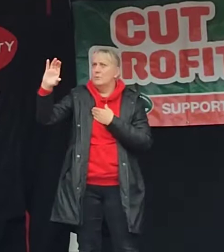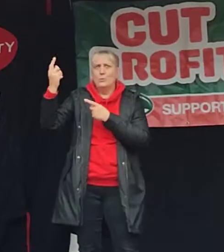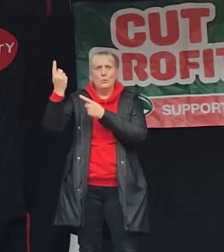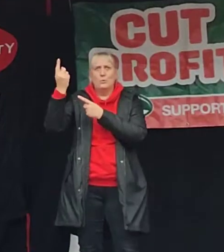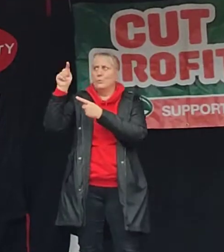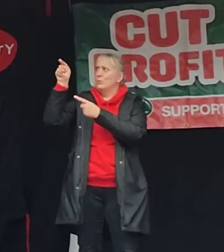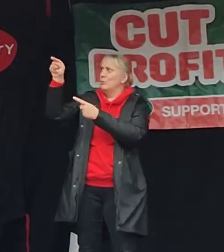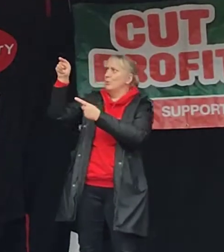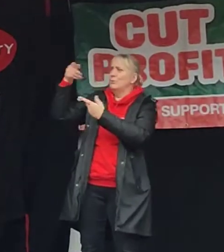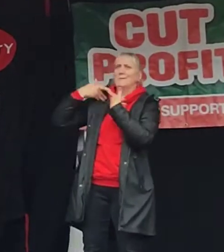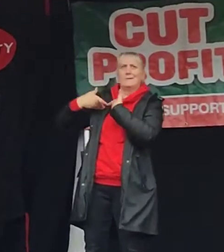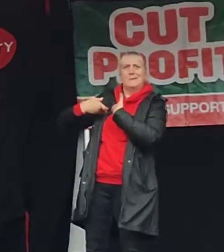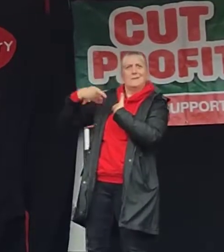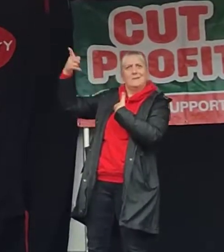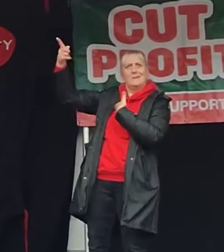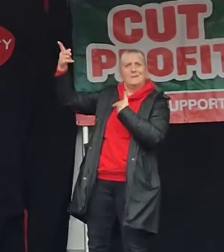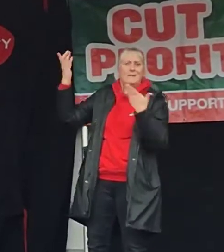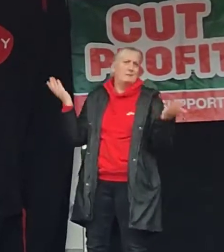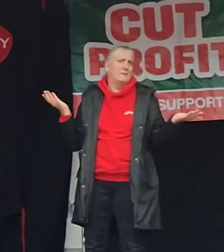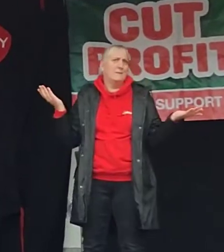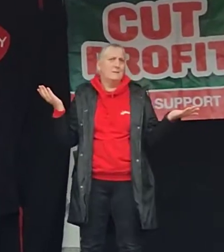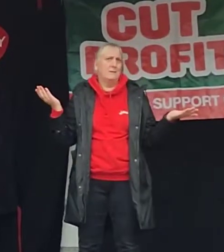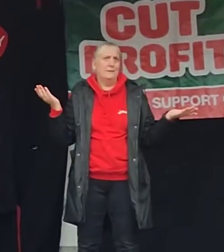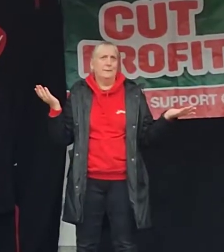humongous amounts of money.